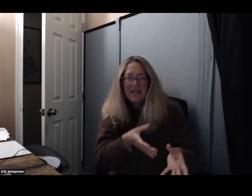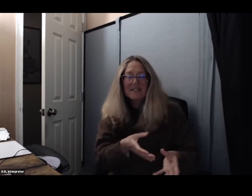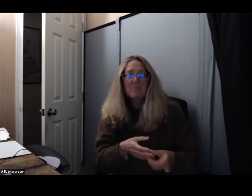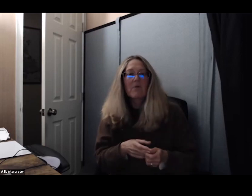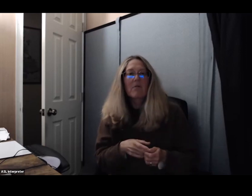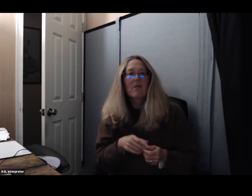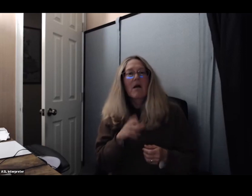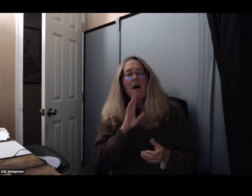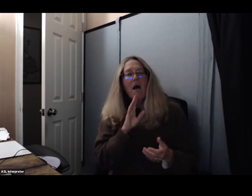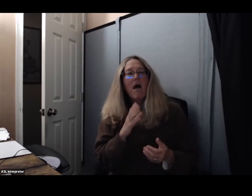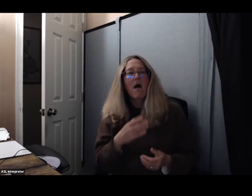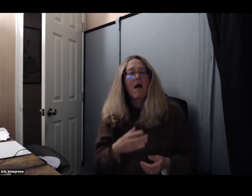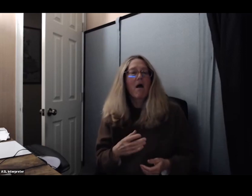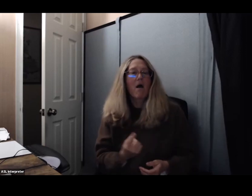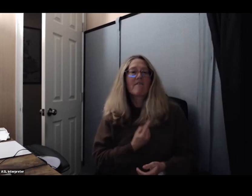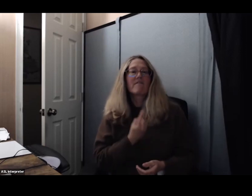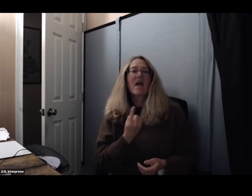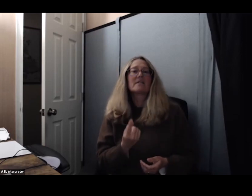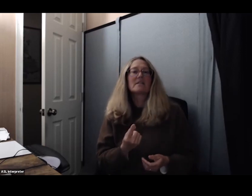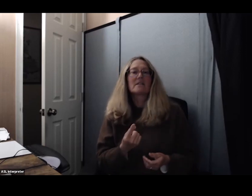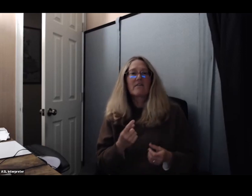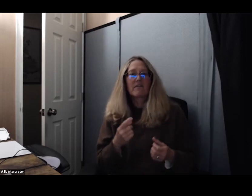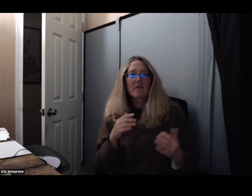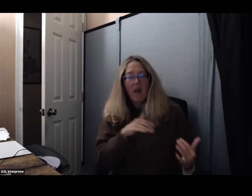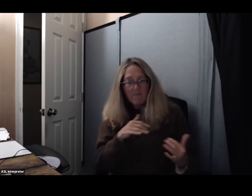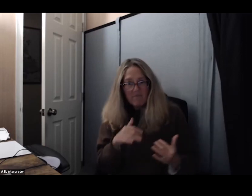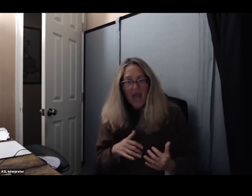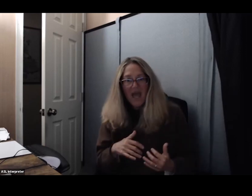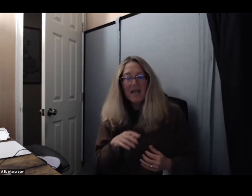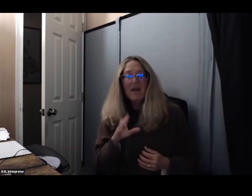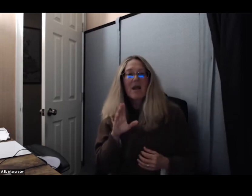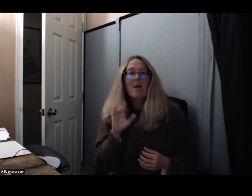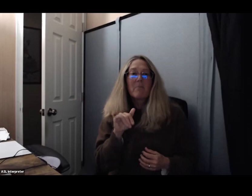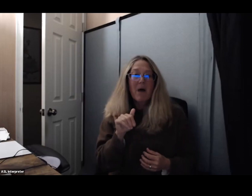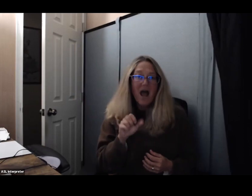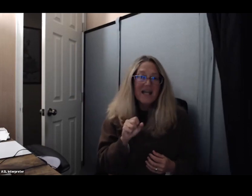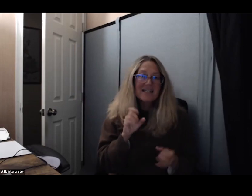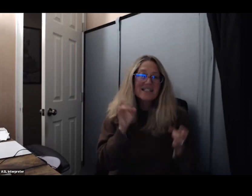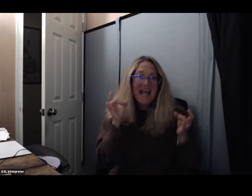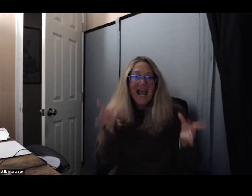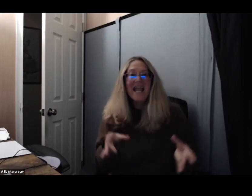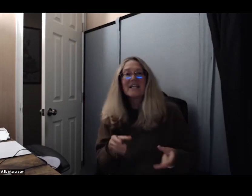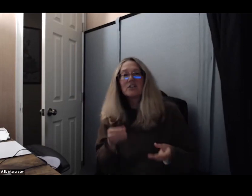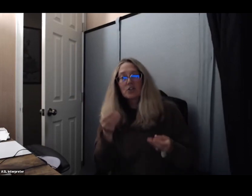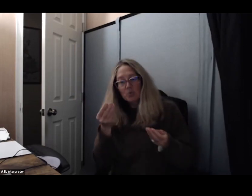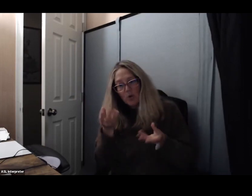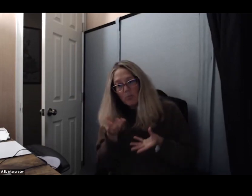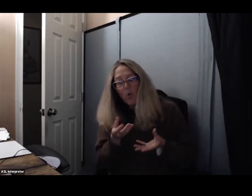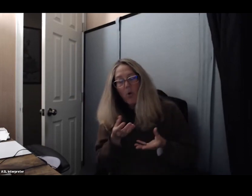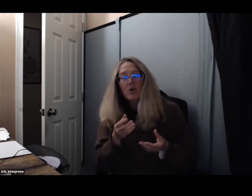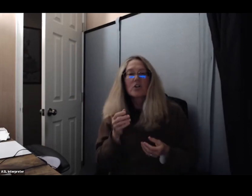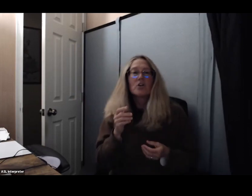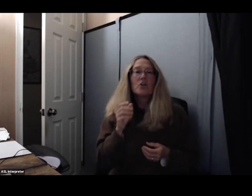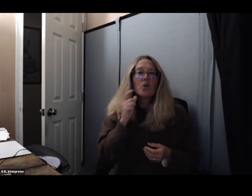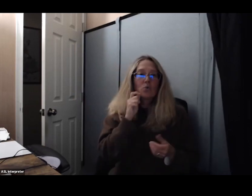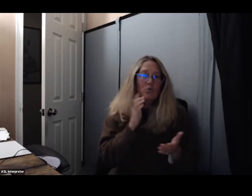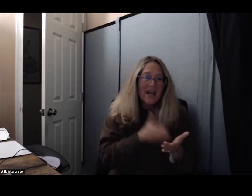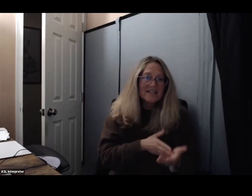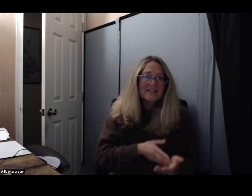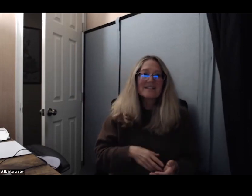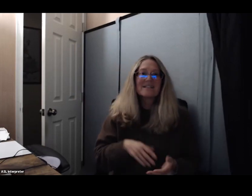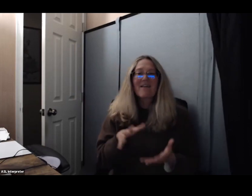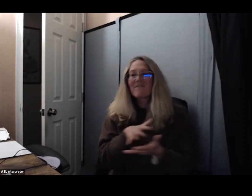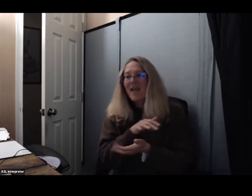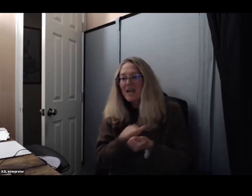opposes, offensive, combating, corrective action, bias, hate, report, racist, discrimination,